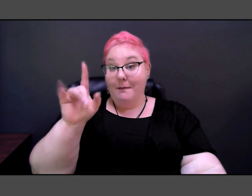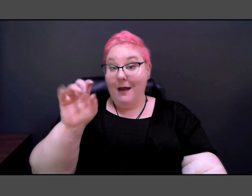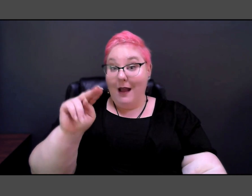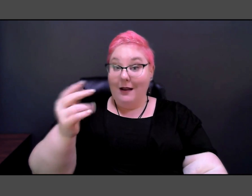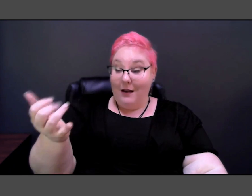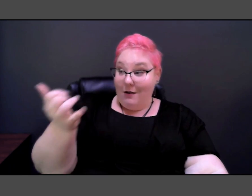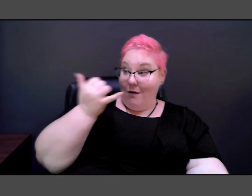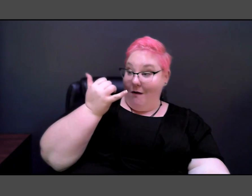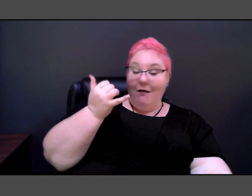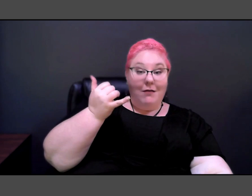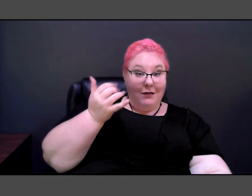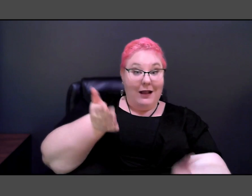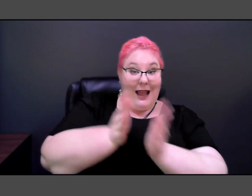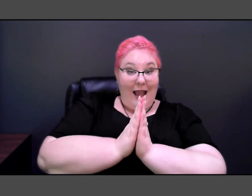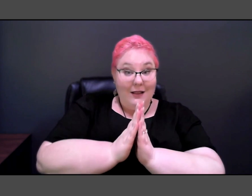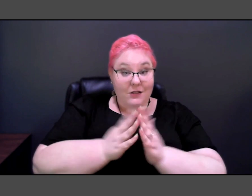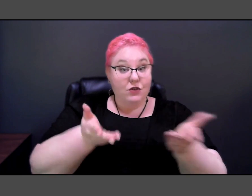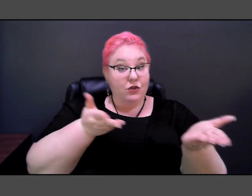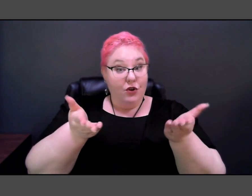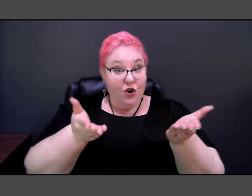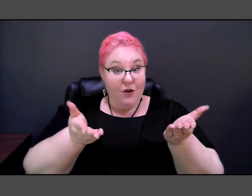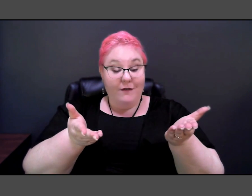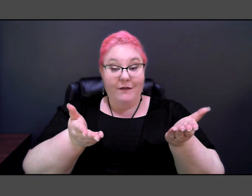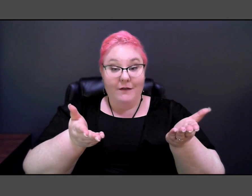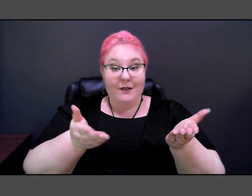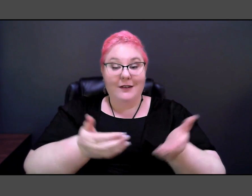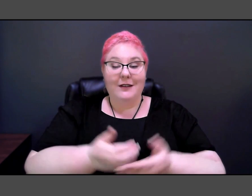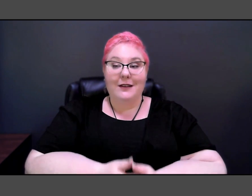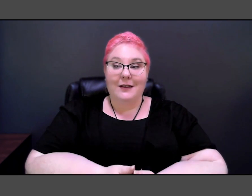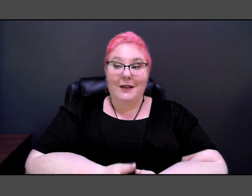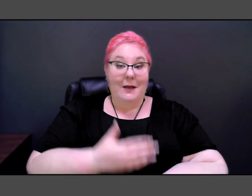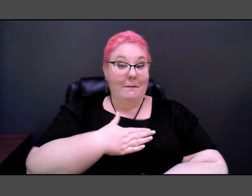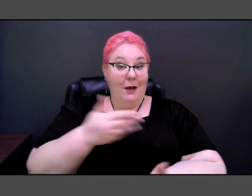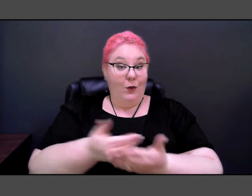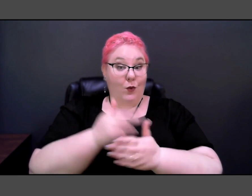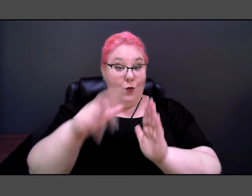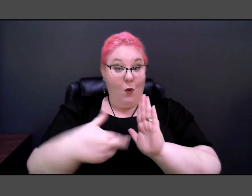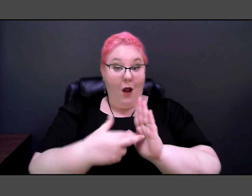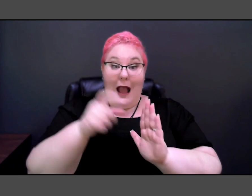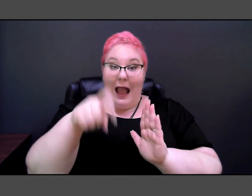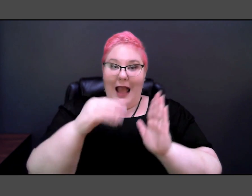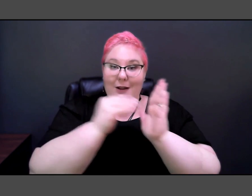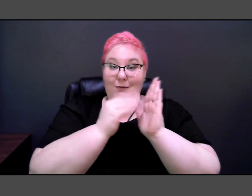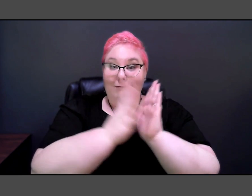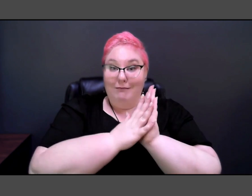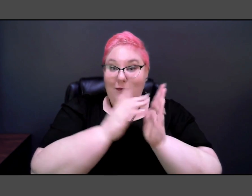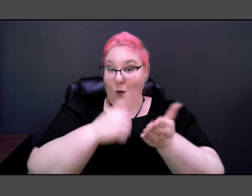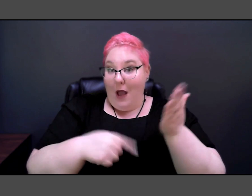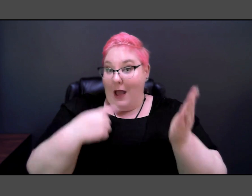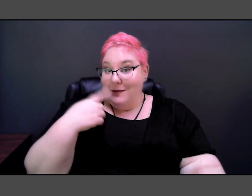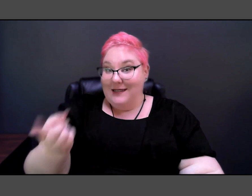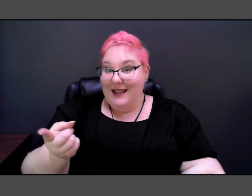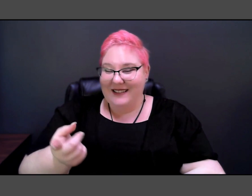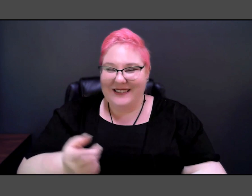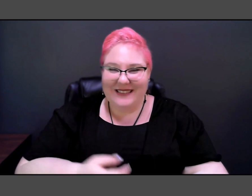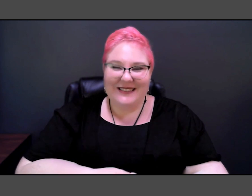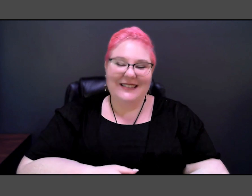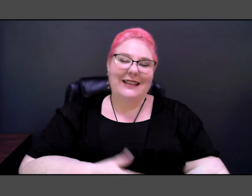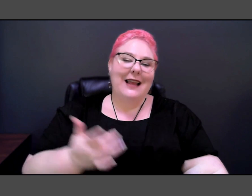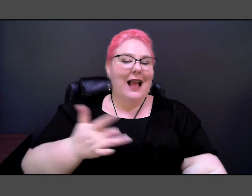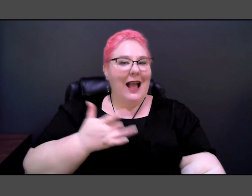capacity, I had to write down what I would say to him because I felt so nervous about